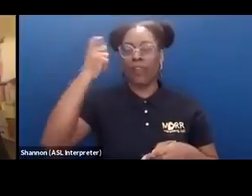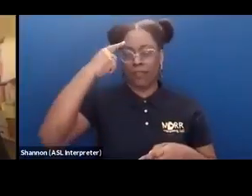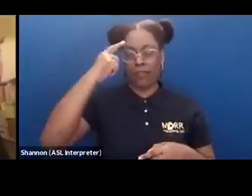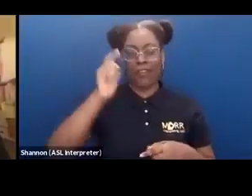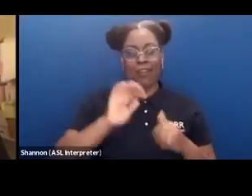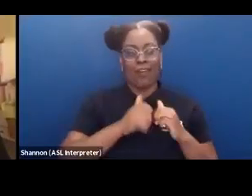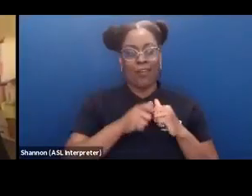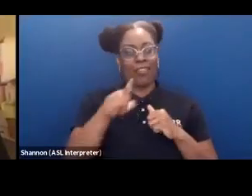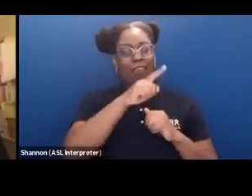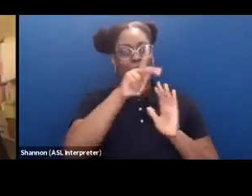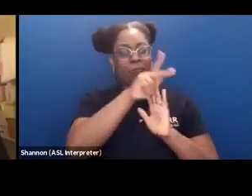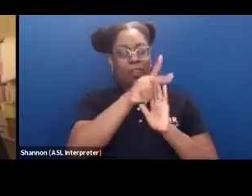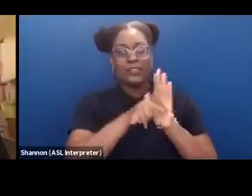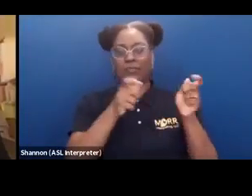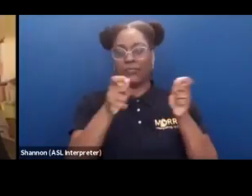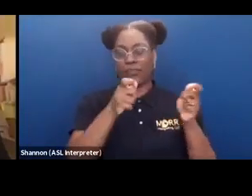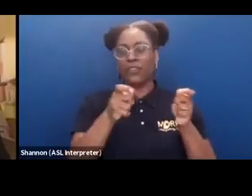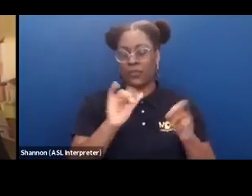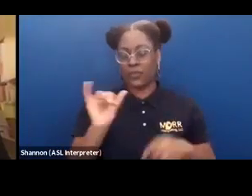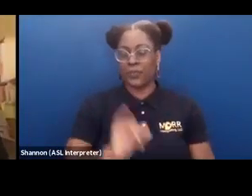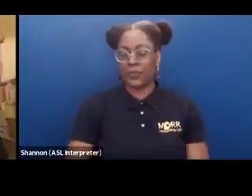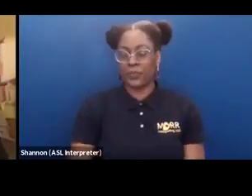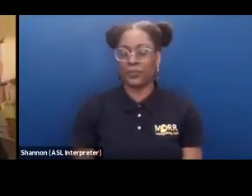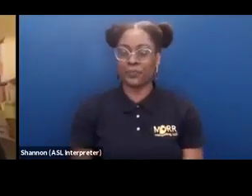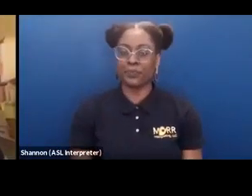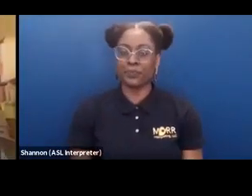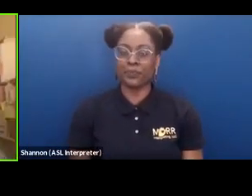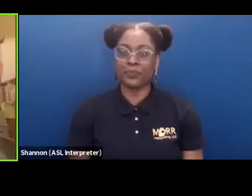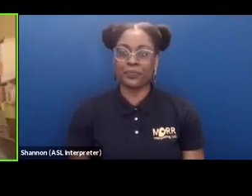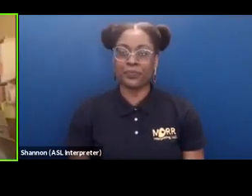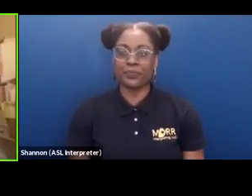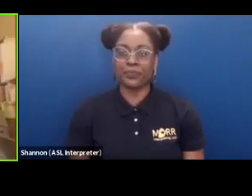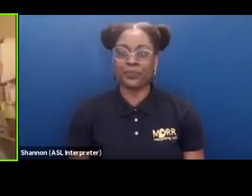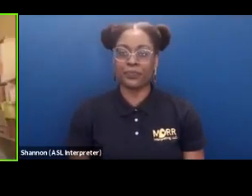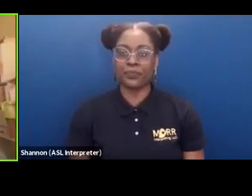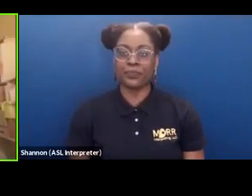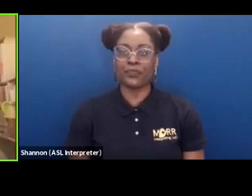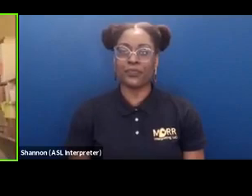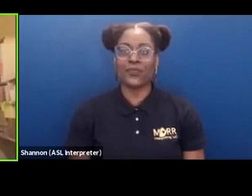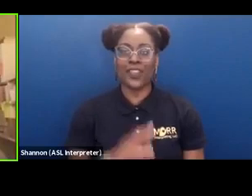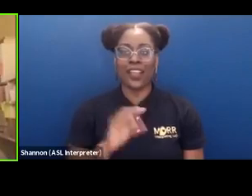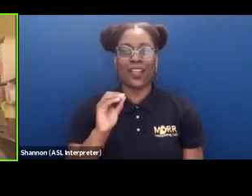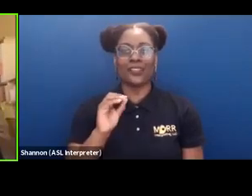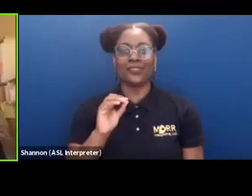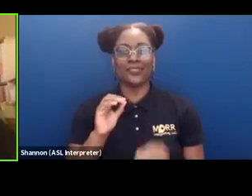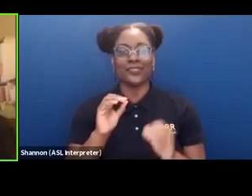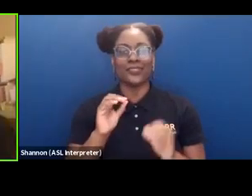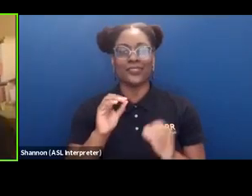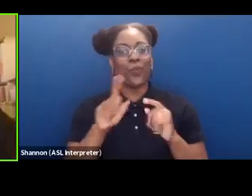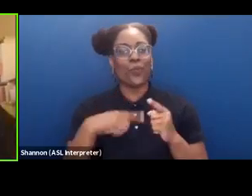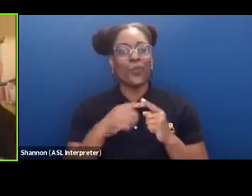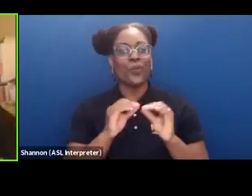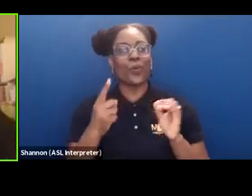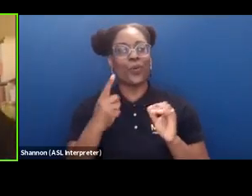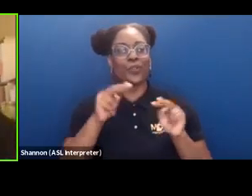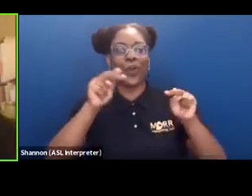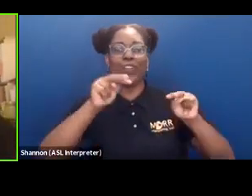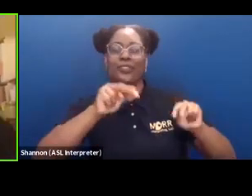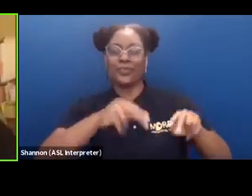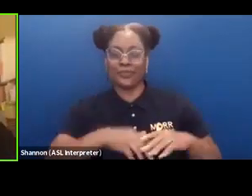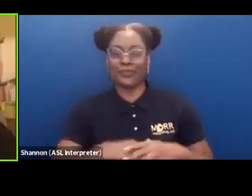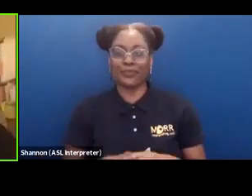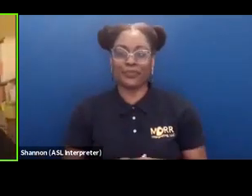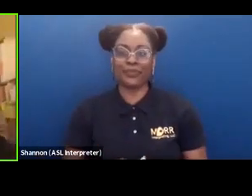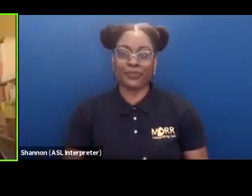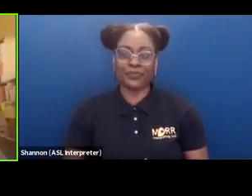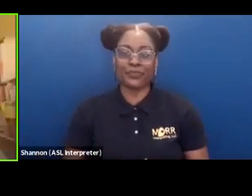Well, thank you, Cyree. And I deeply appreciate